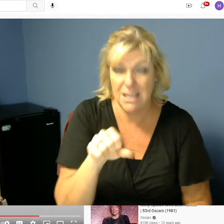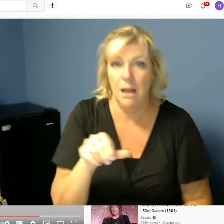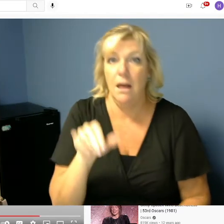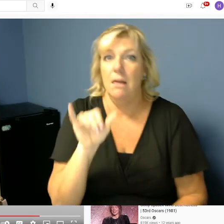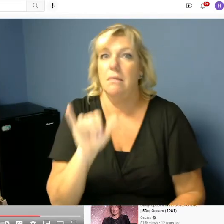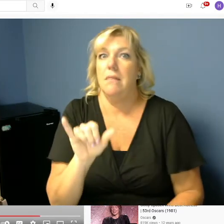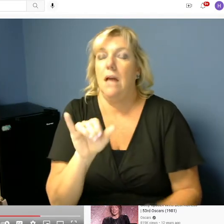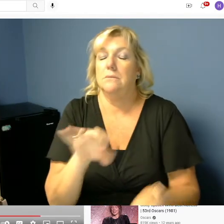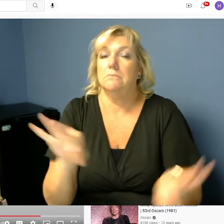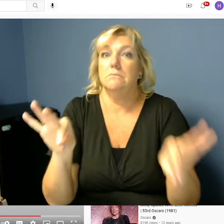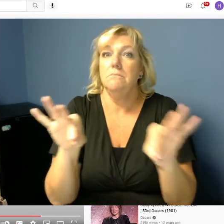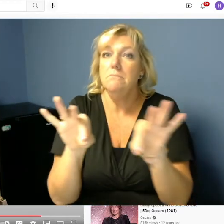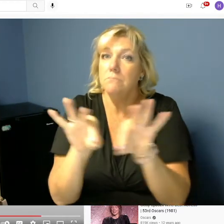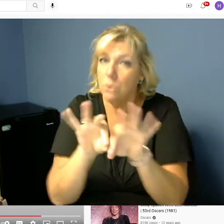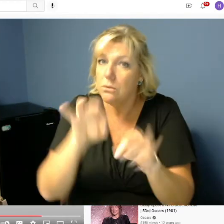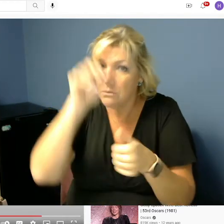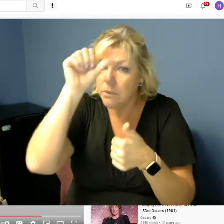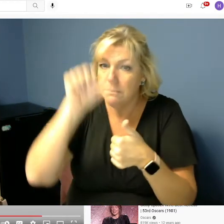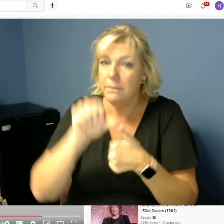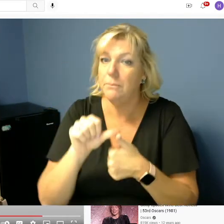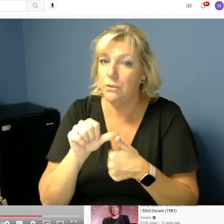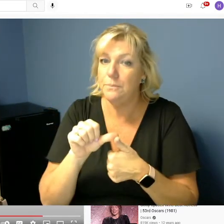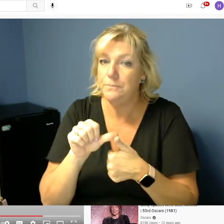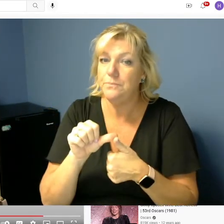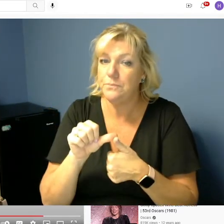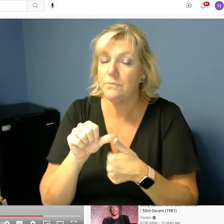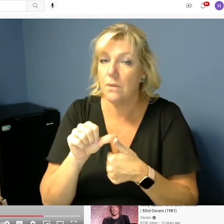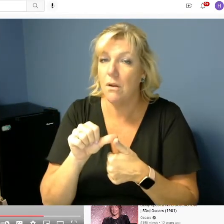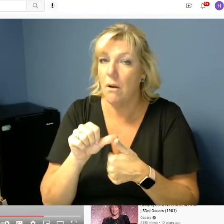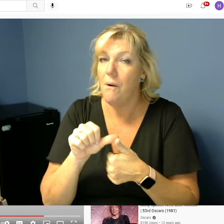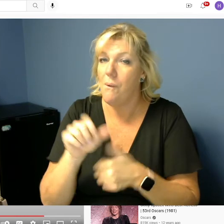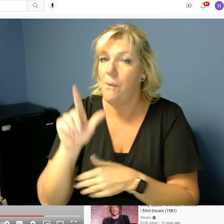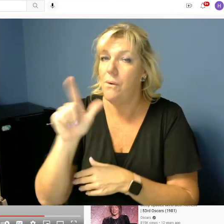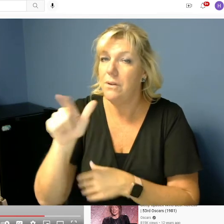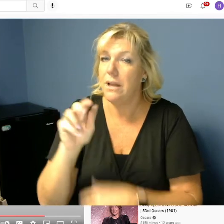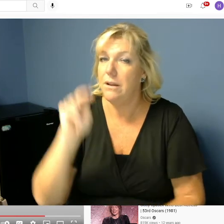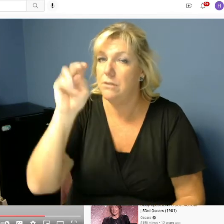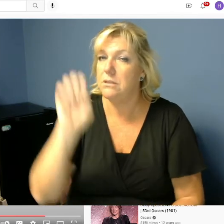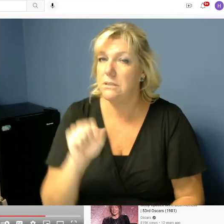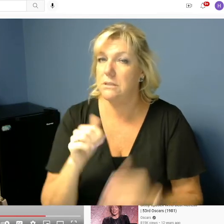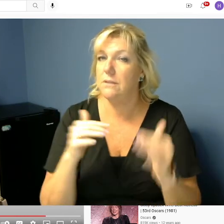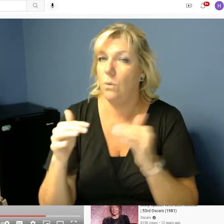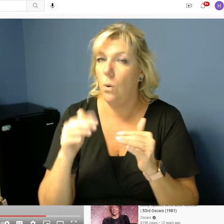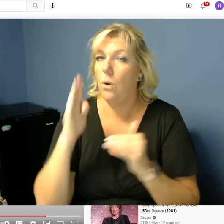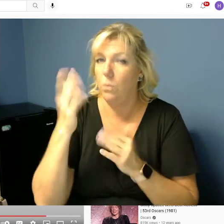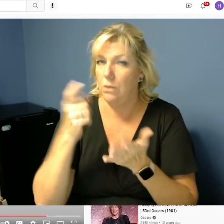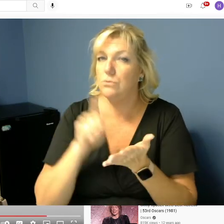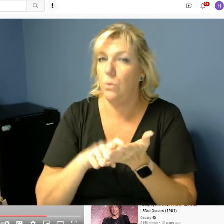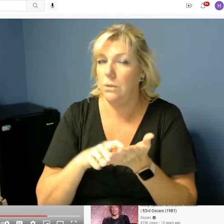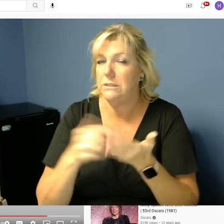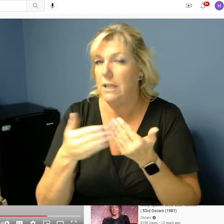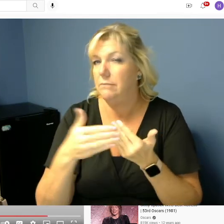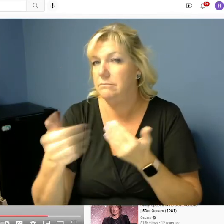key point for the Civil War when we get there in a few weeks.